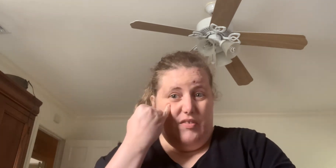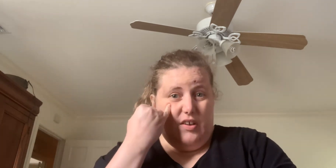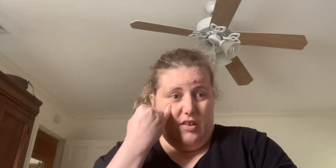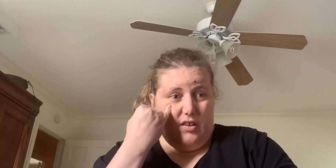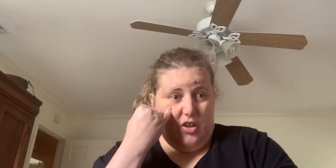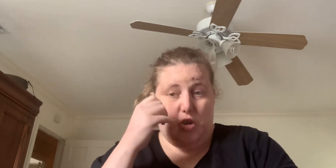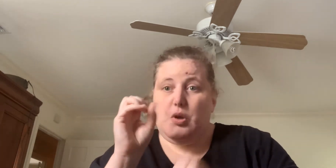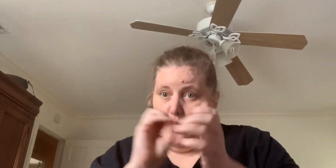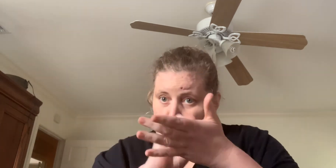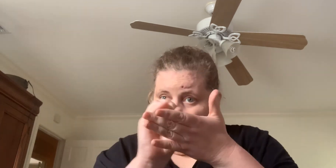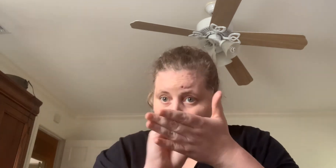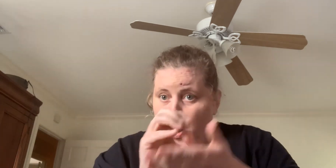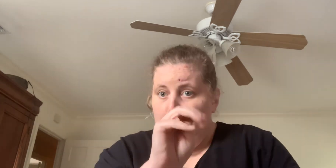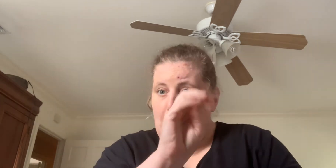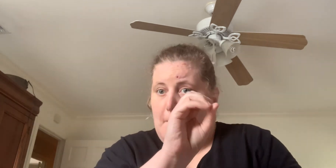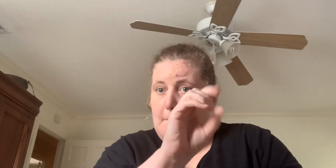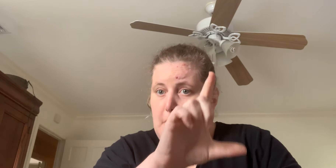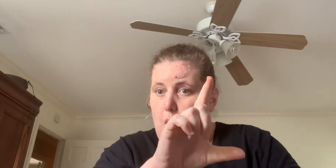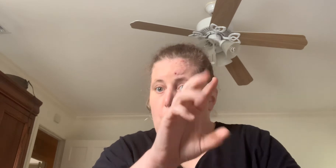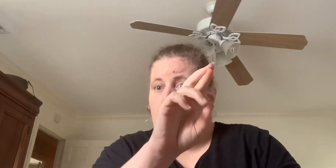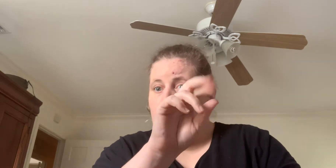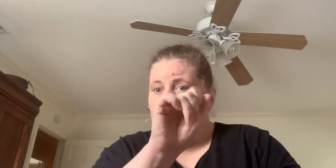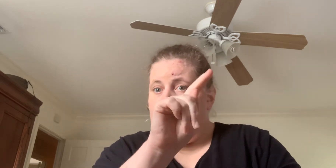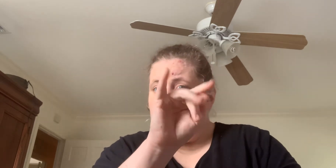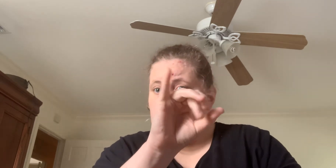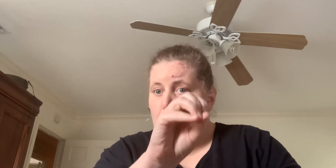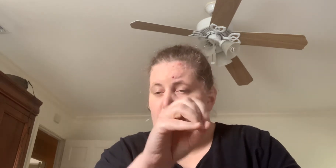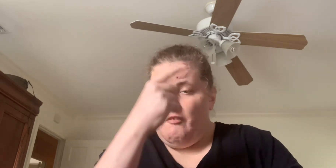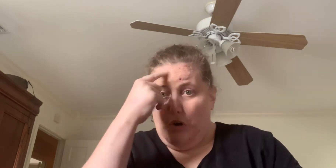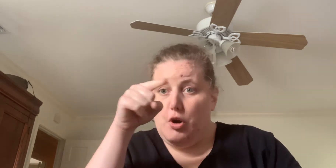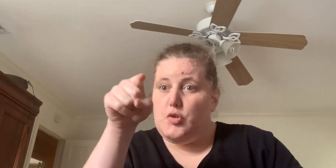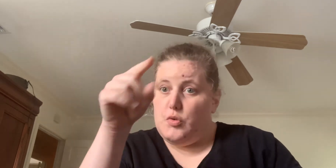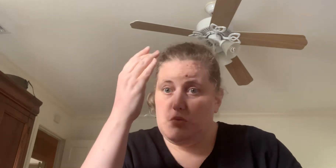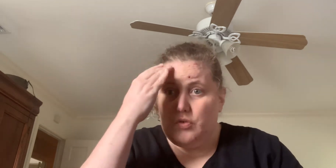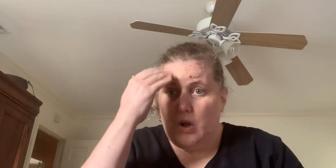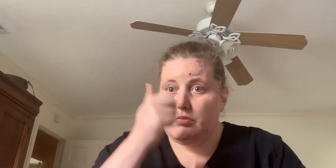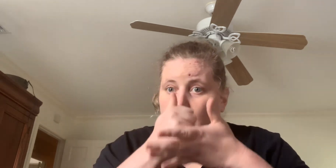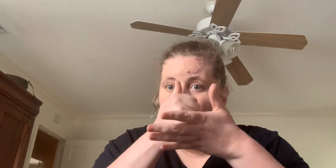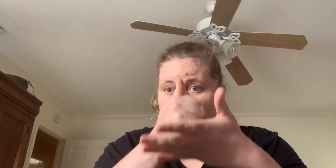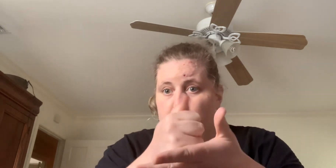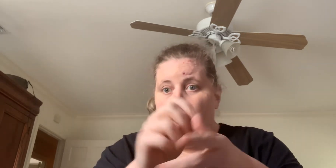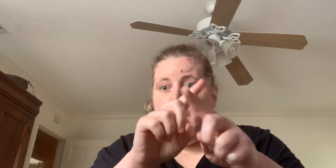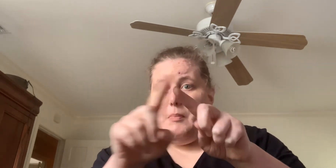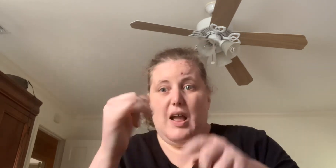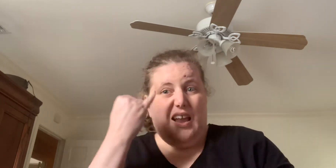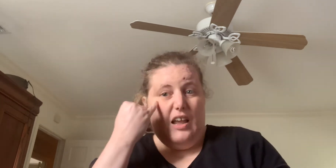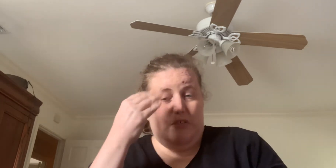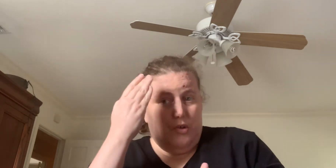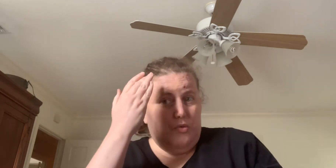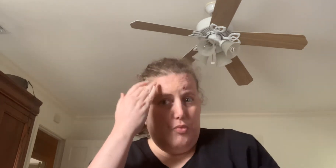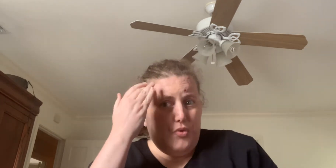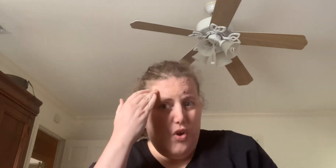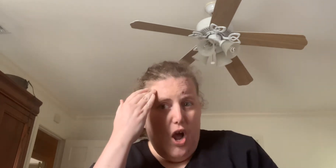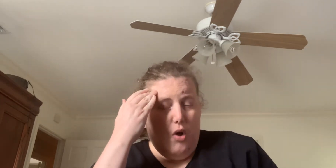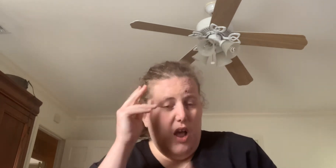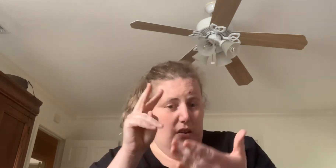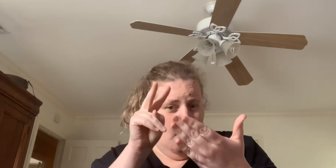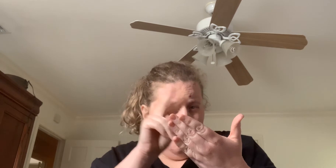own usage, but if you know how to simply look at the coefficients and know the mole ratios, then of course that's fine as